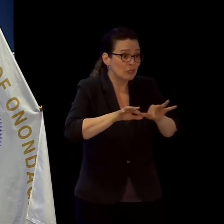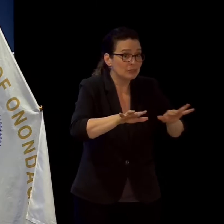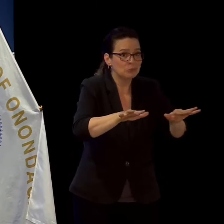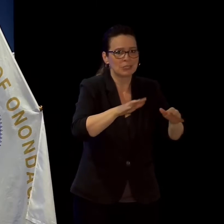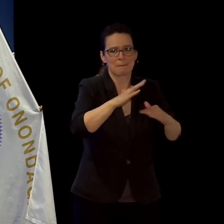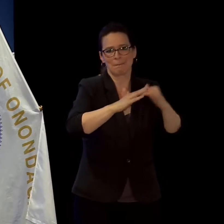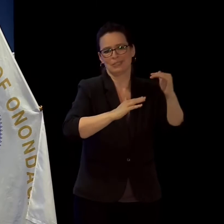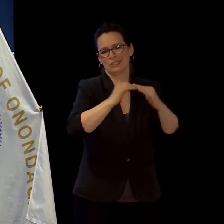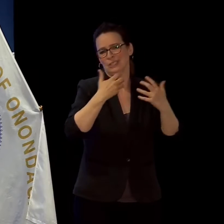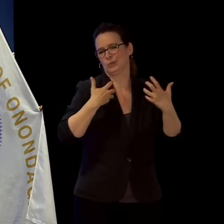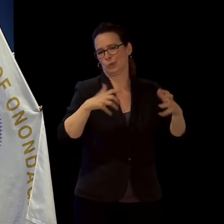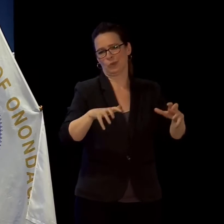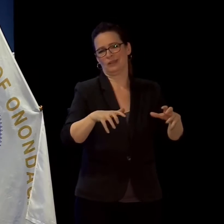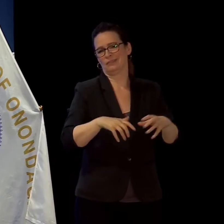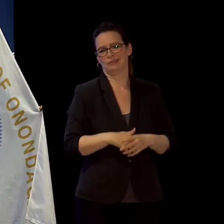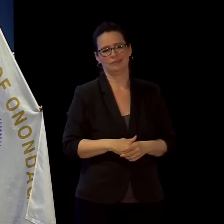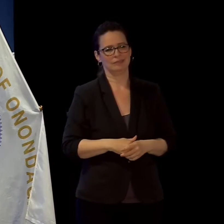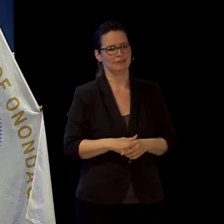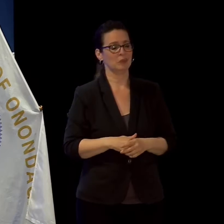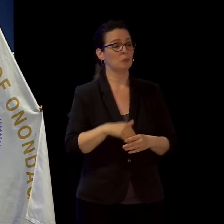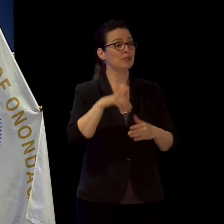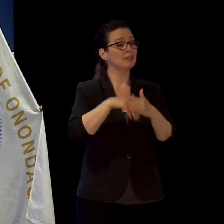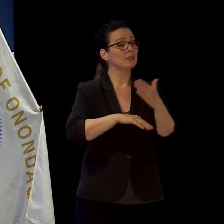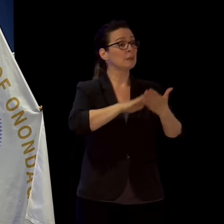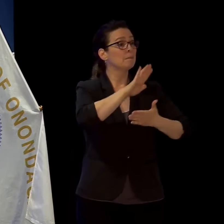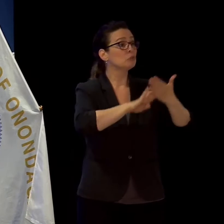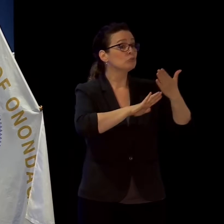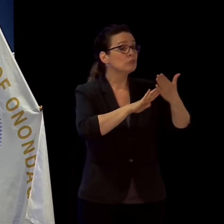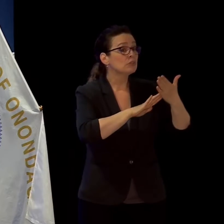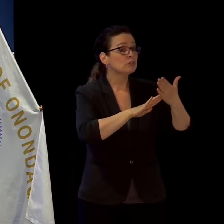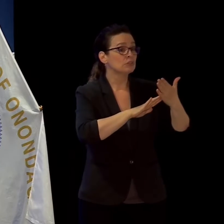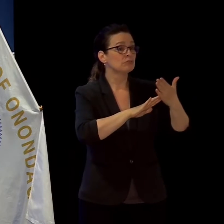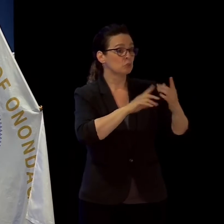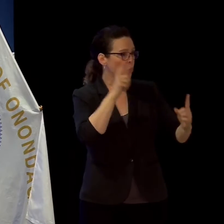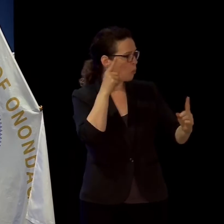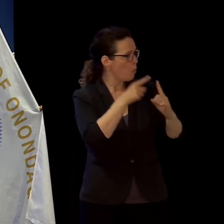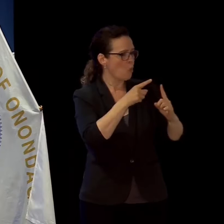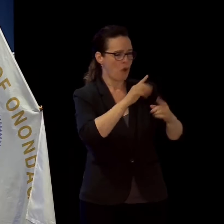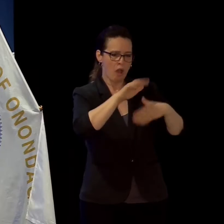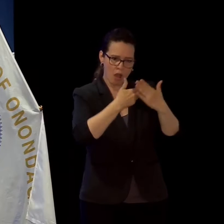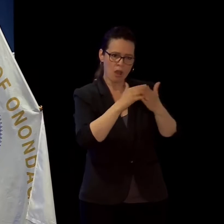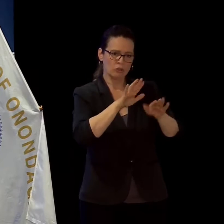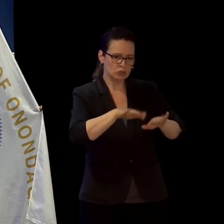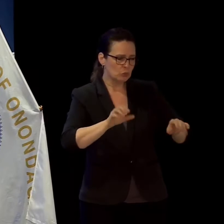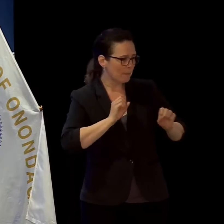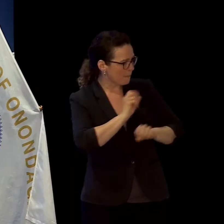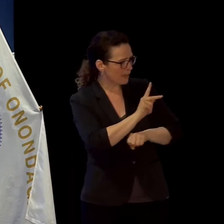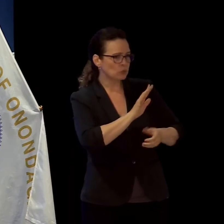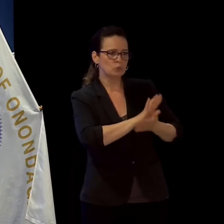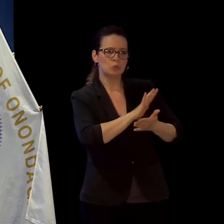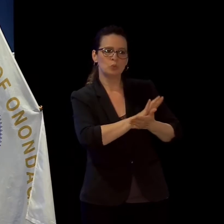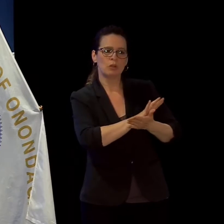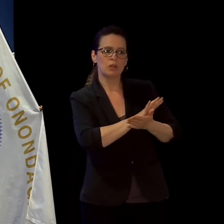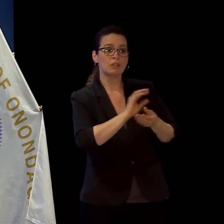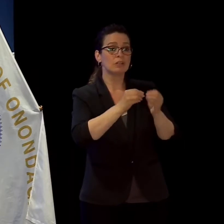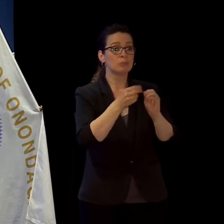and that we are in-person learning. That's the number one goal. Extracurricular activities, number two goal.